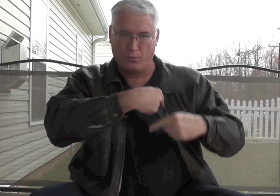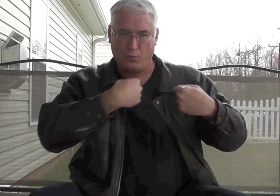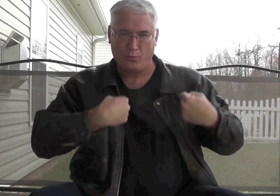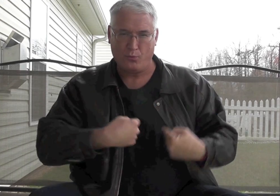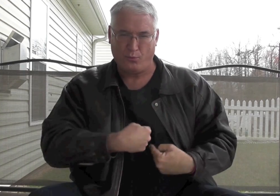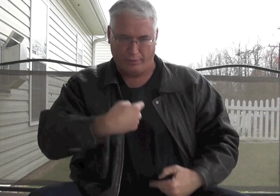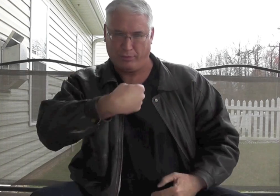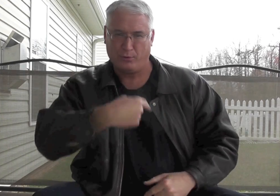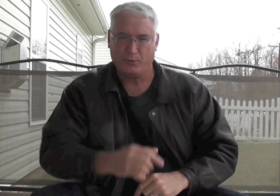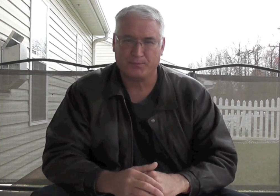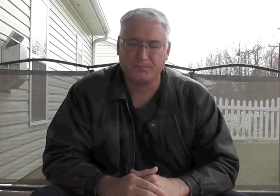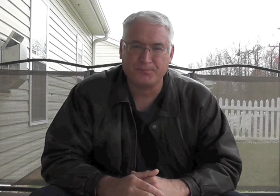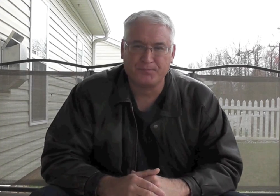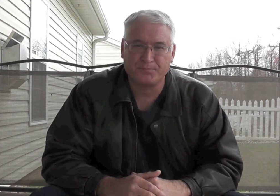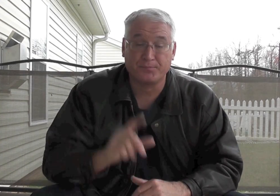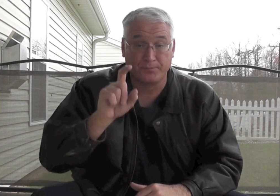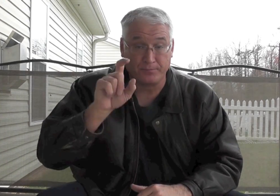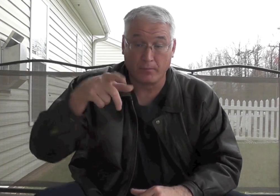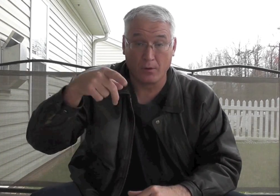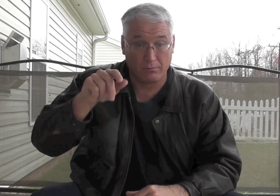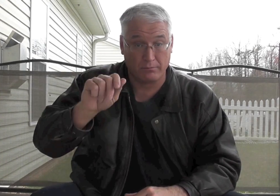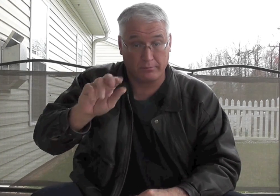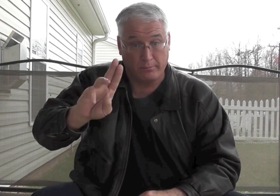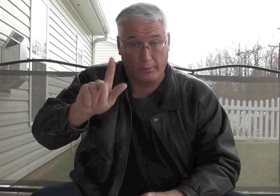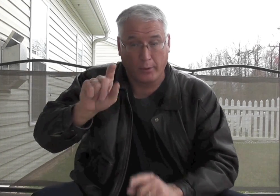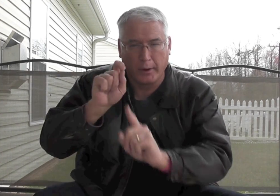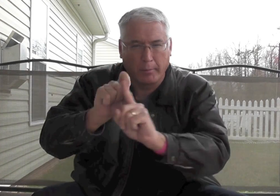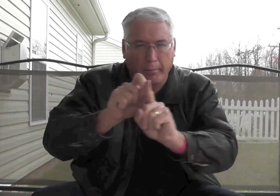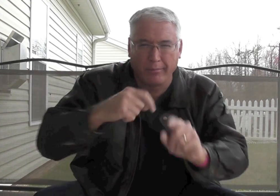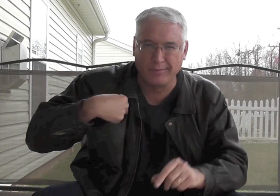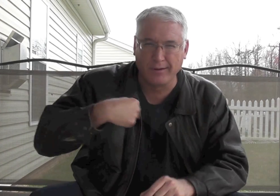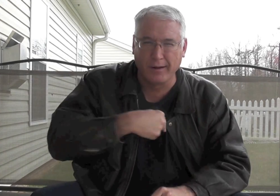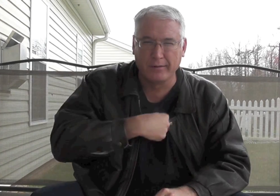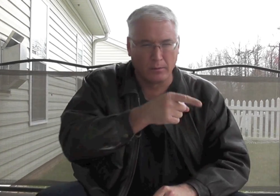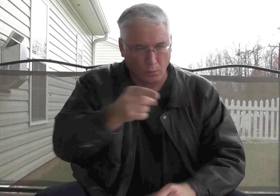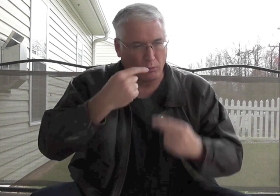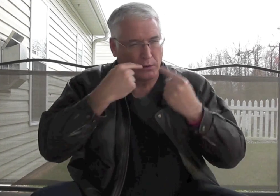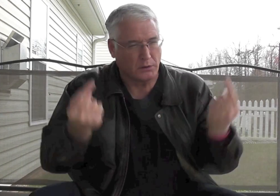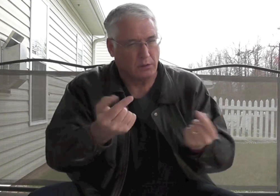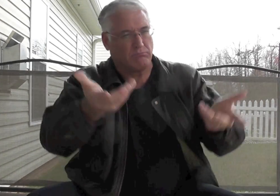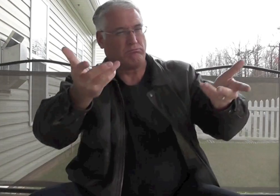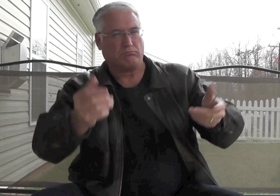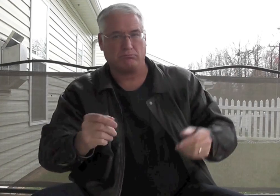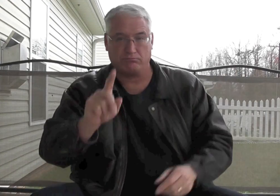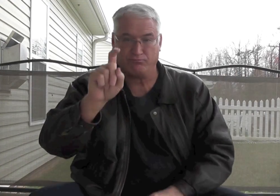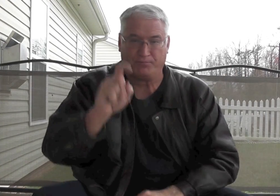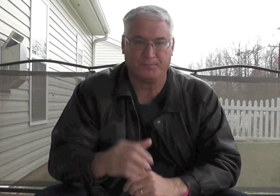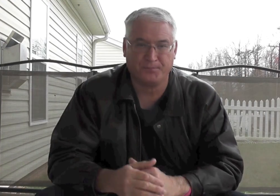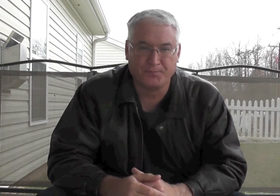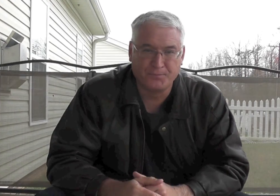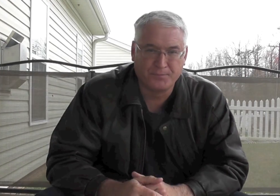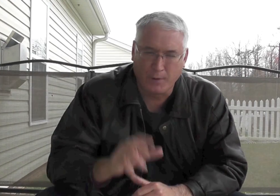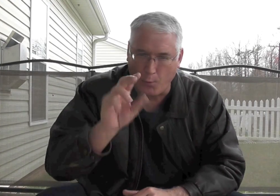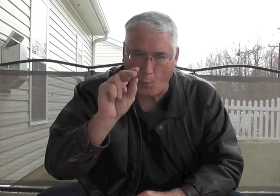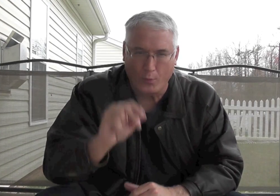law inside the heart. Paul is picking on them, saying, you've sinned.